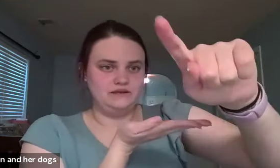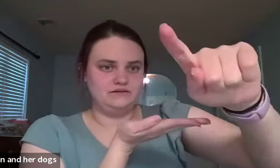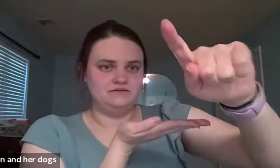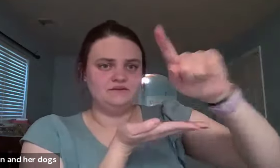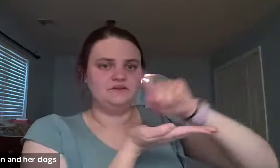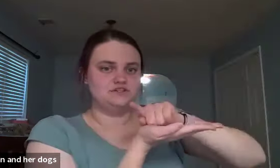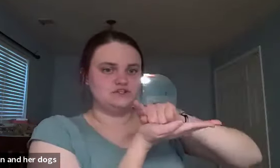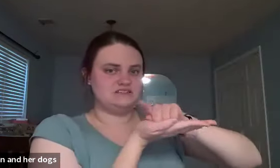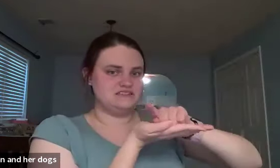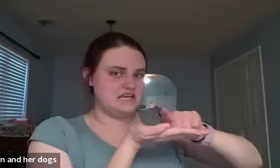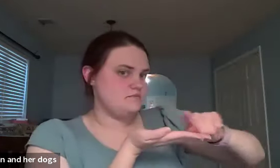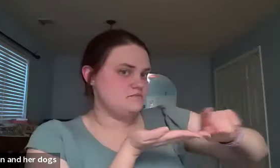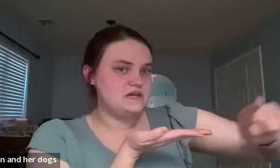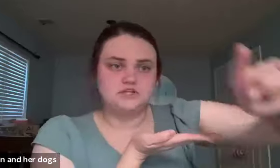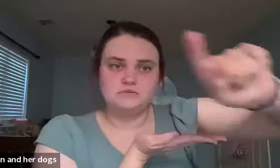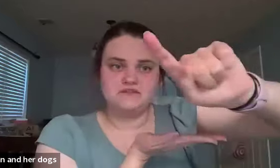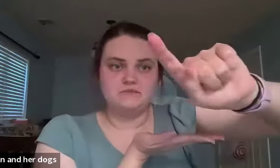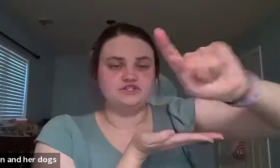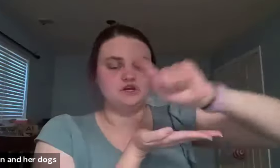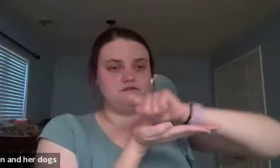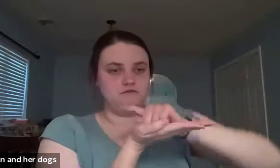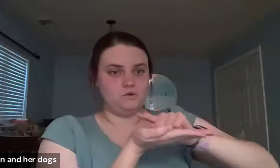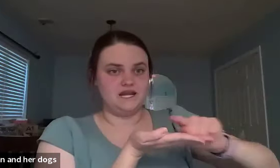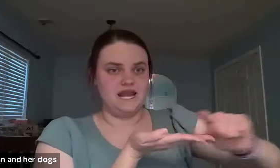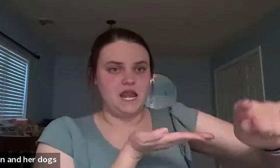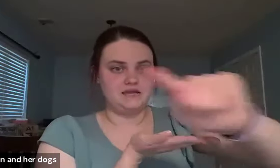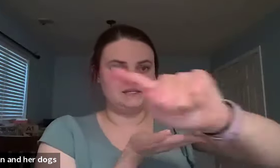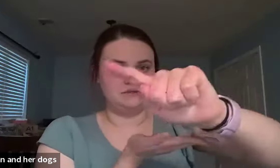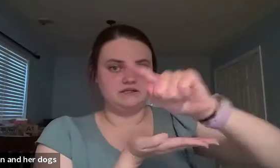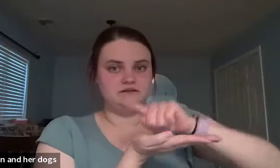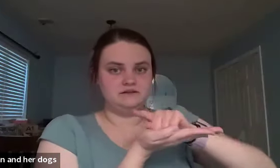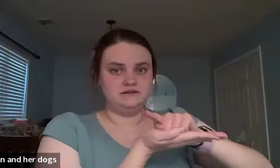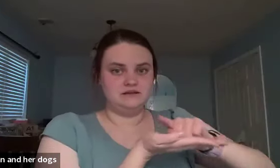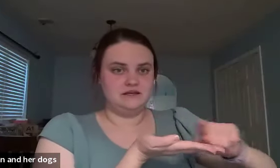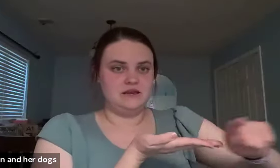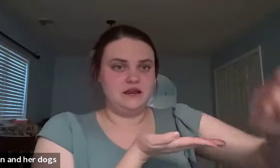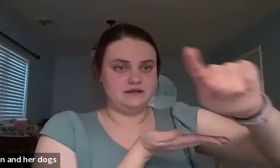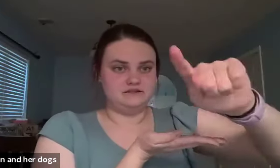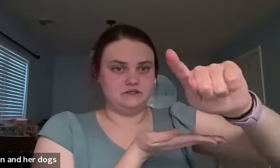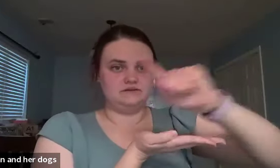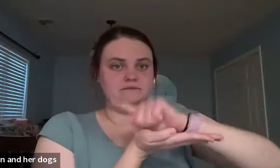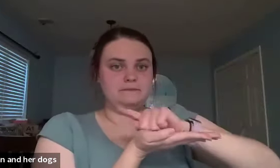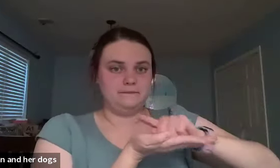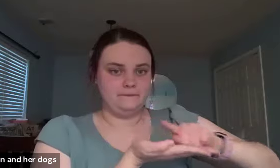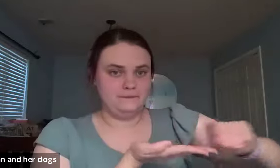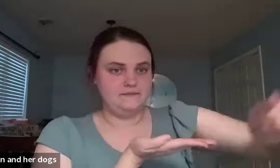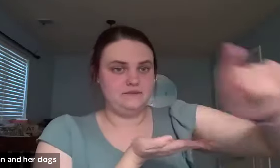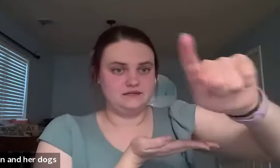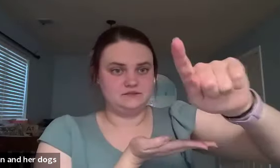week. So it's the same thing, but you make that motion going forward. Next week. Next week. Next